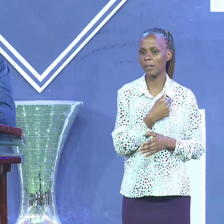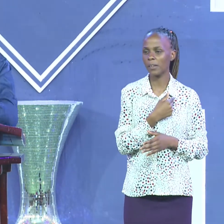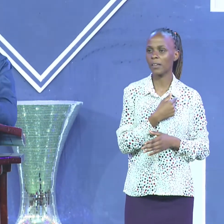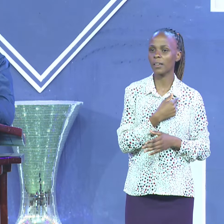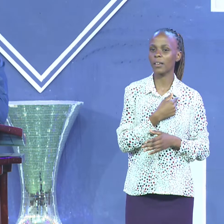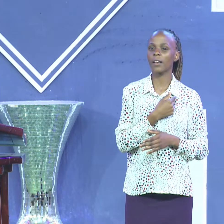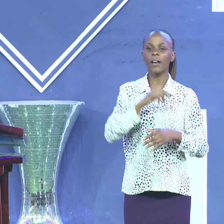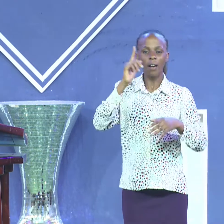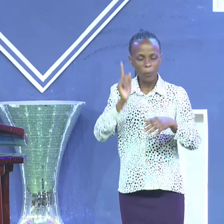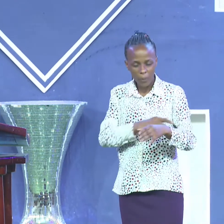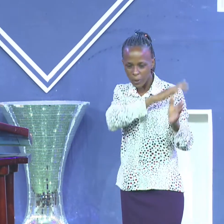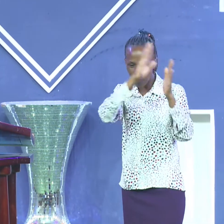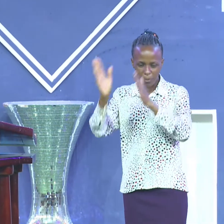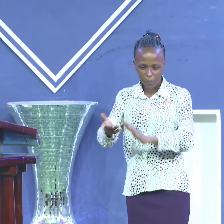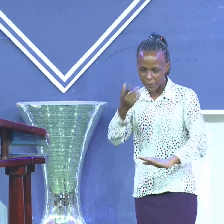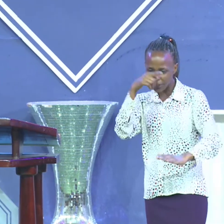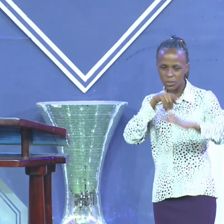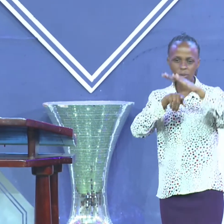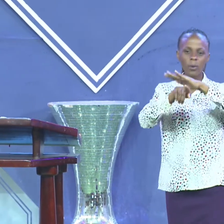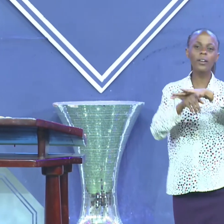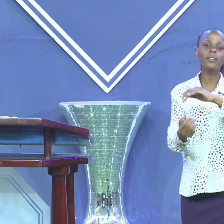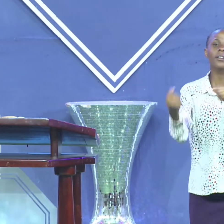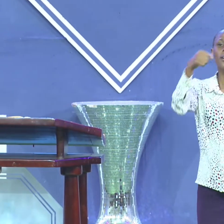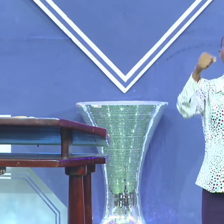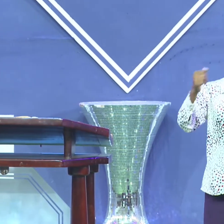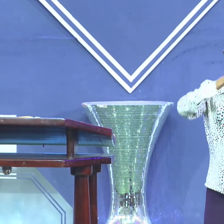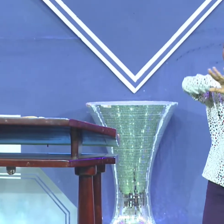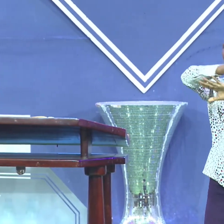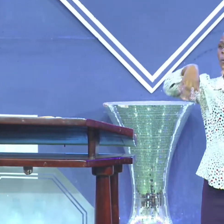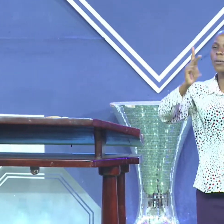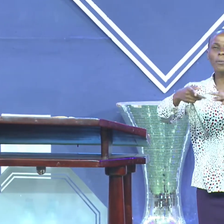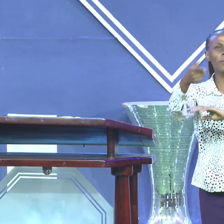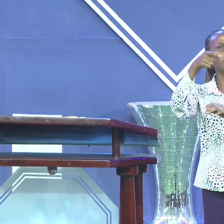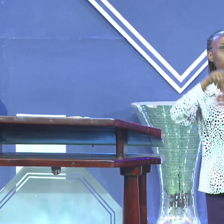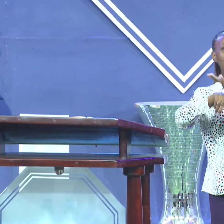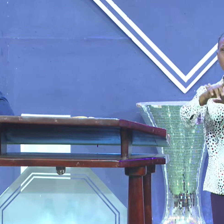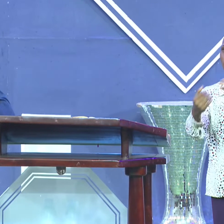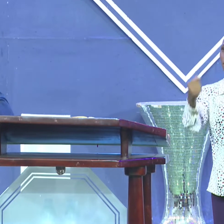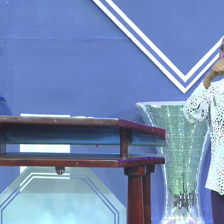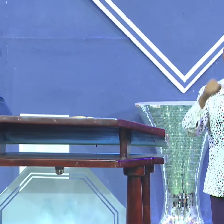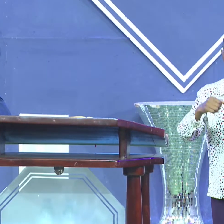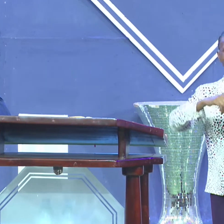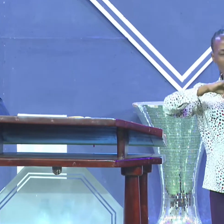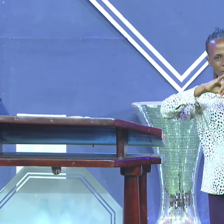As they were getting ready to get into the car, whoever would get into the car,